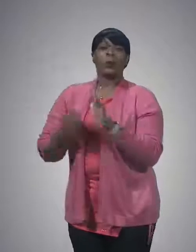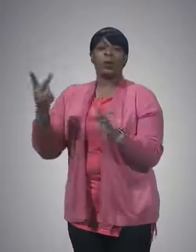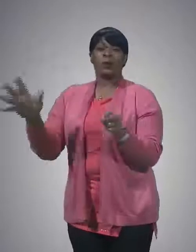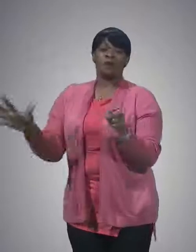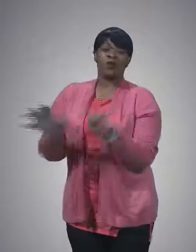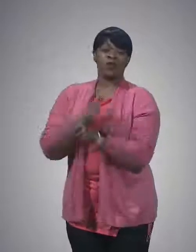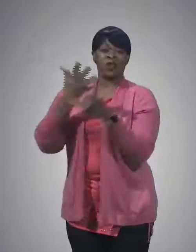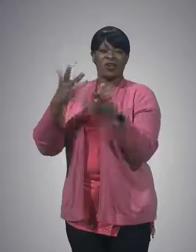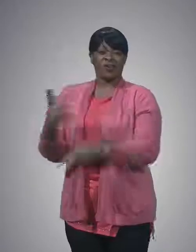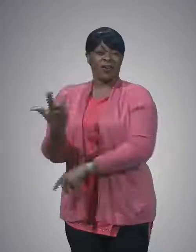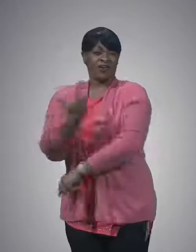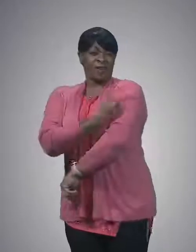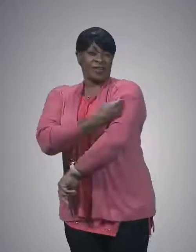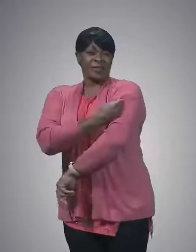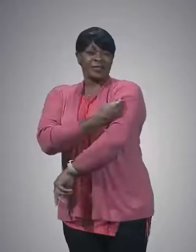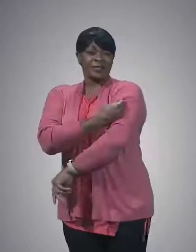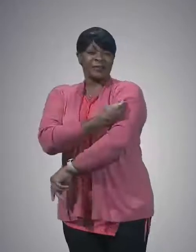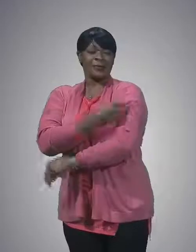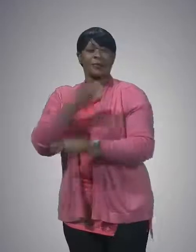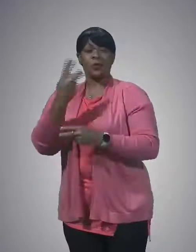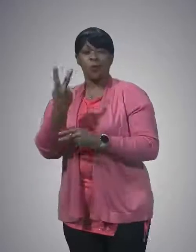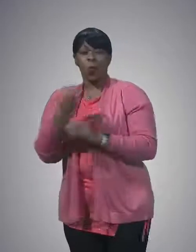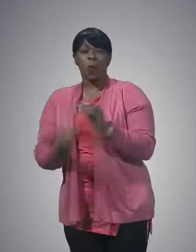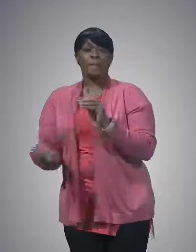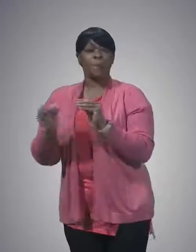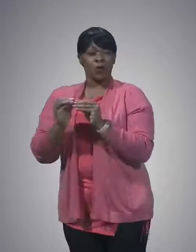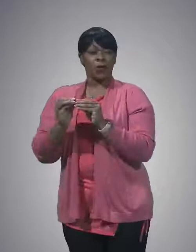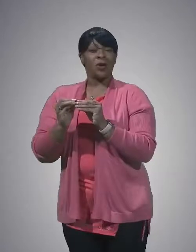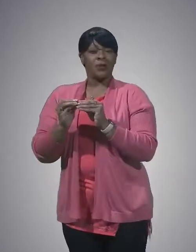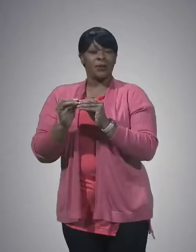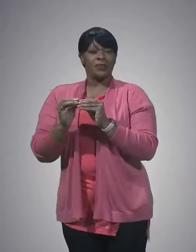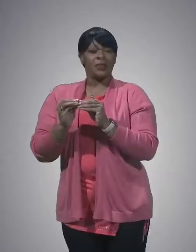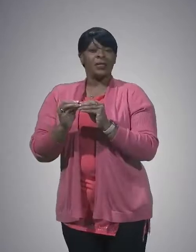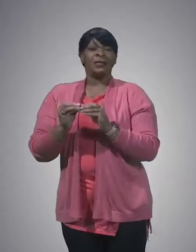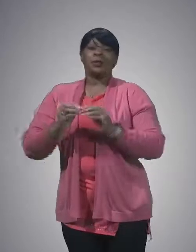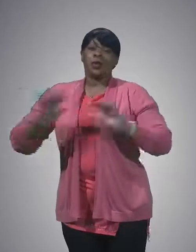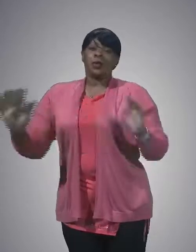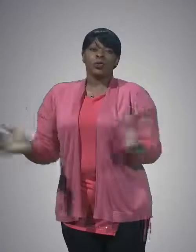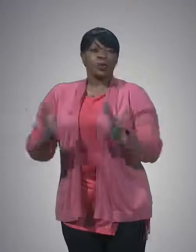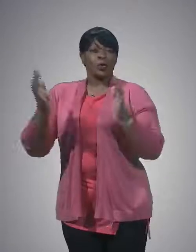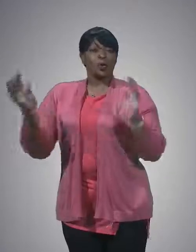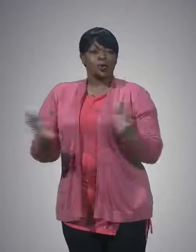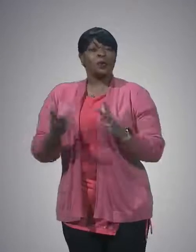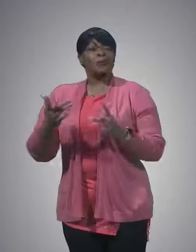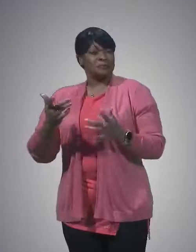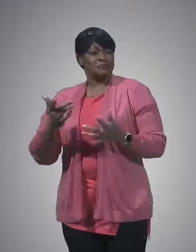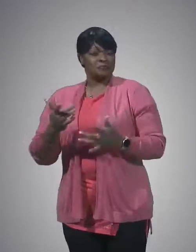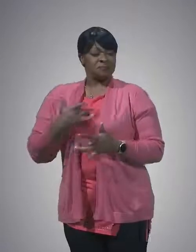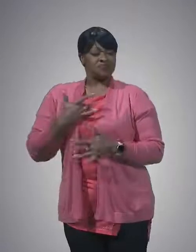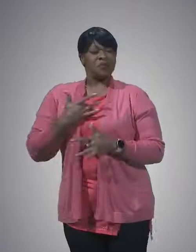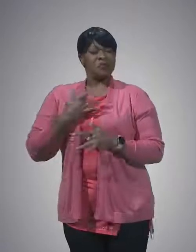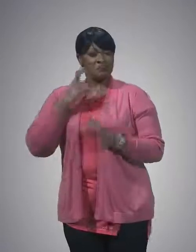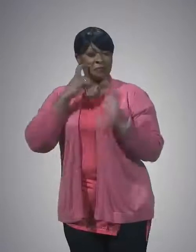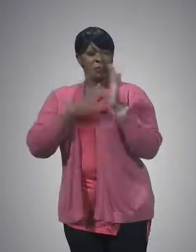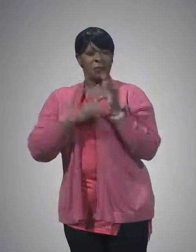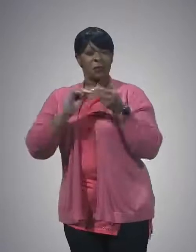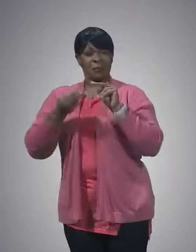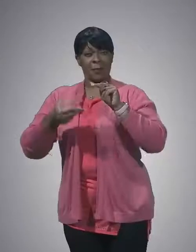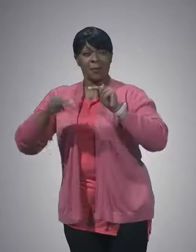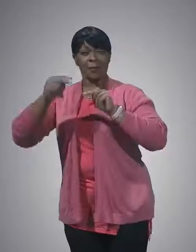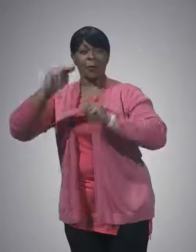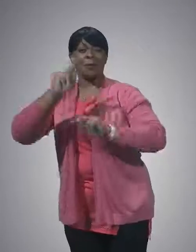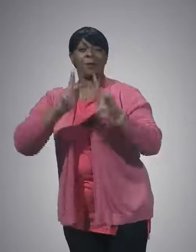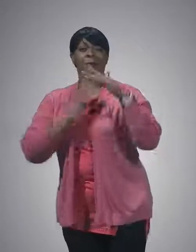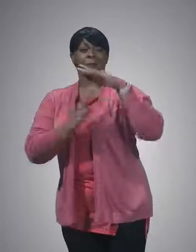full course of vaccination of 2 or more. We are encouraged that we are seeing some uptick in vaccinations. We